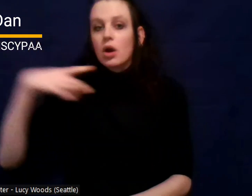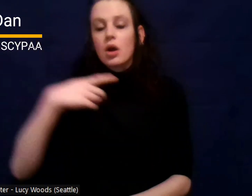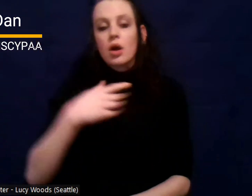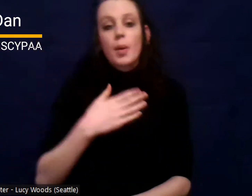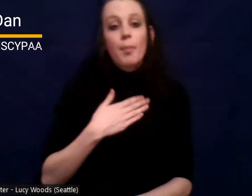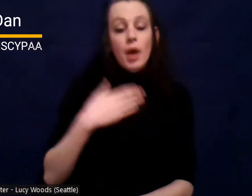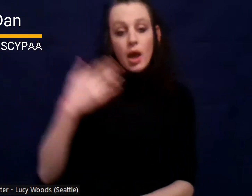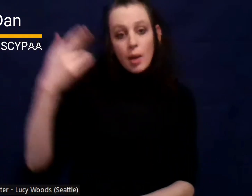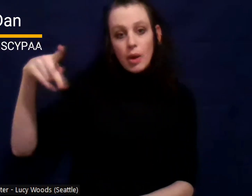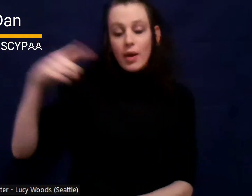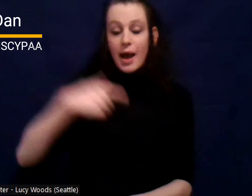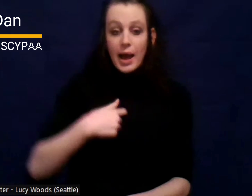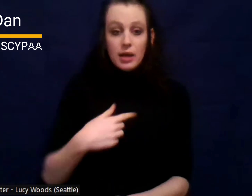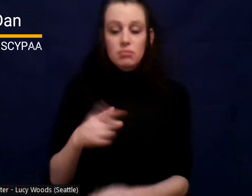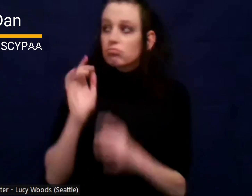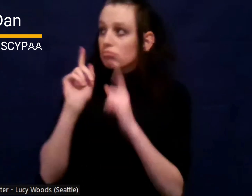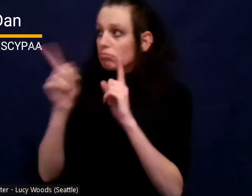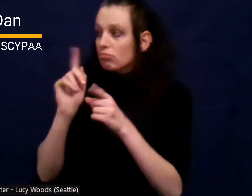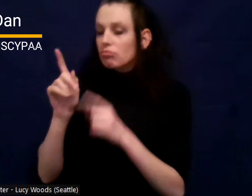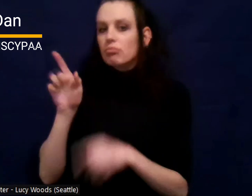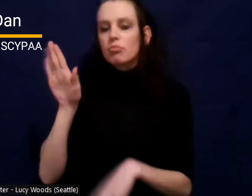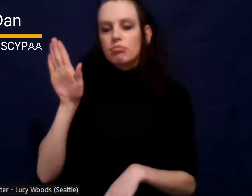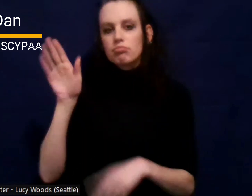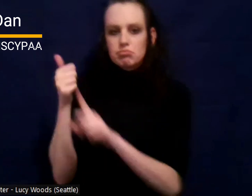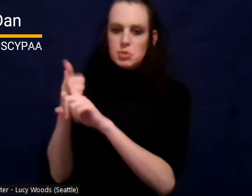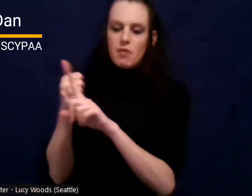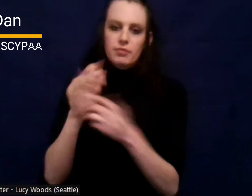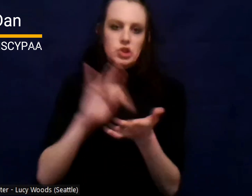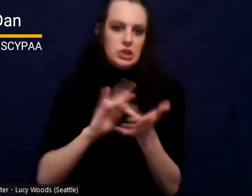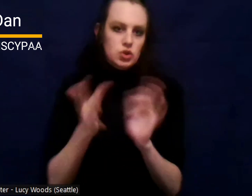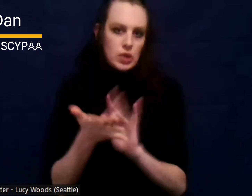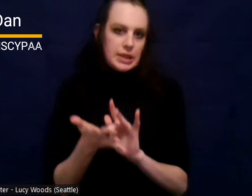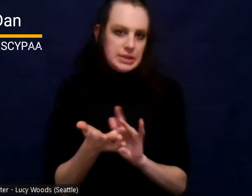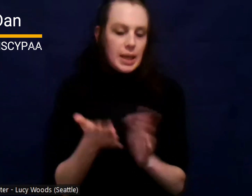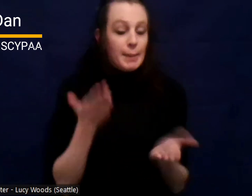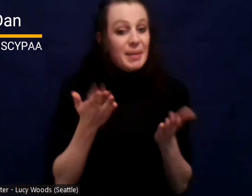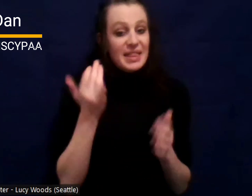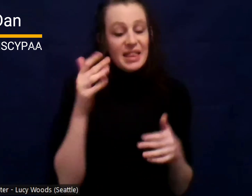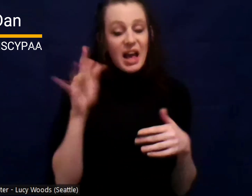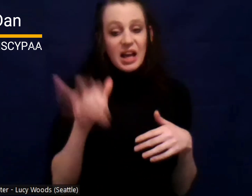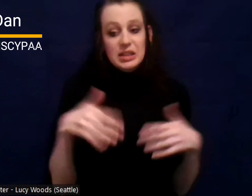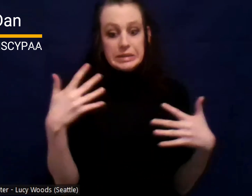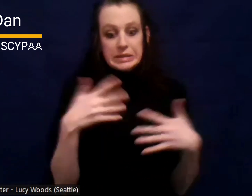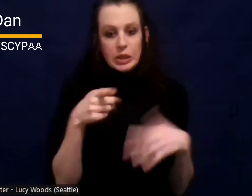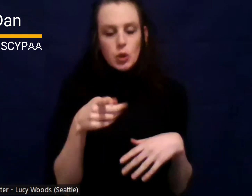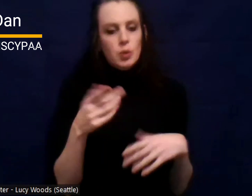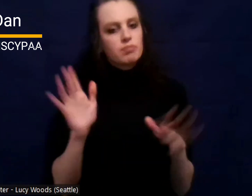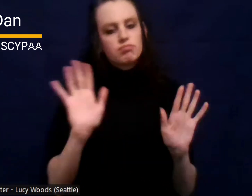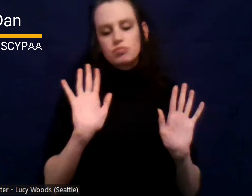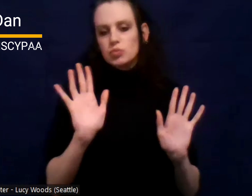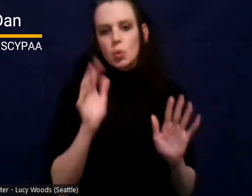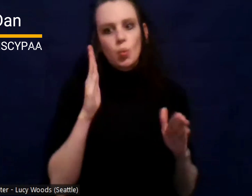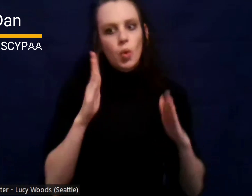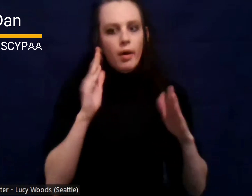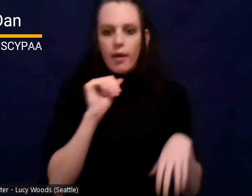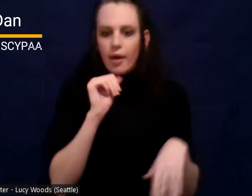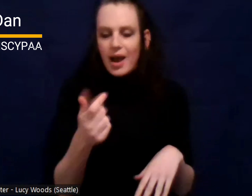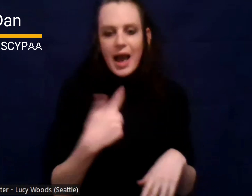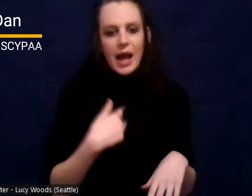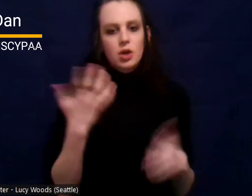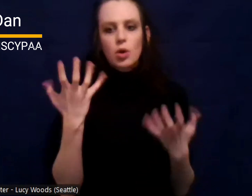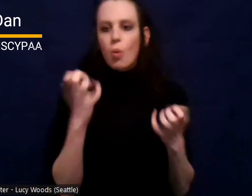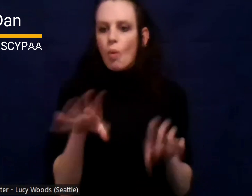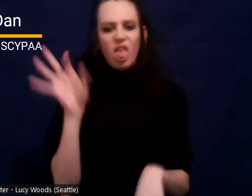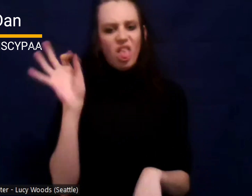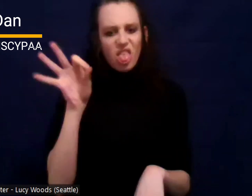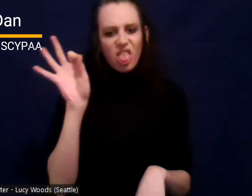talk to is Jesus Christ. And and if that scares anyone, it's okay. I'm not here to evangelize or anything, but that's just who